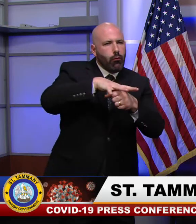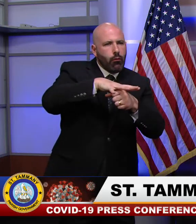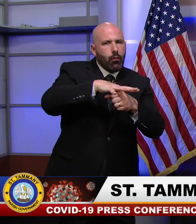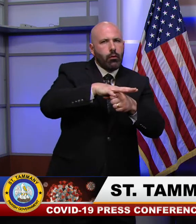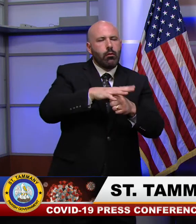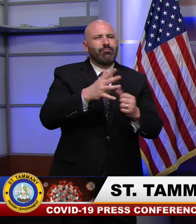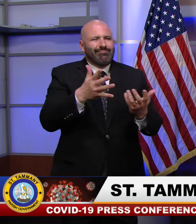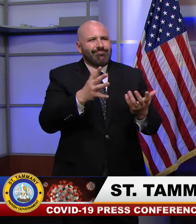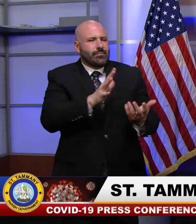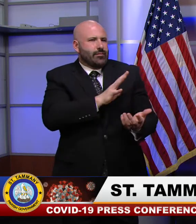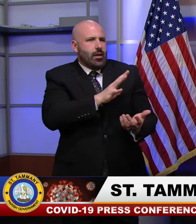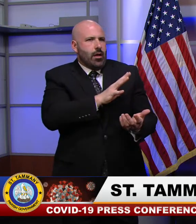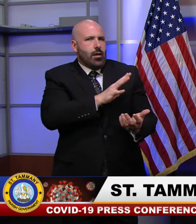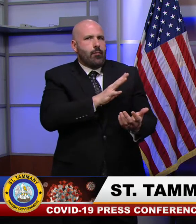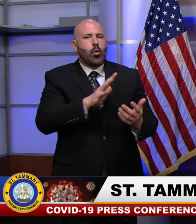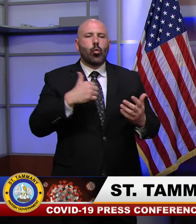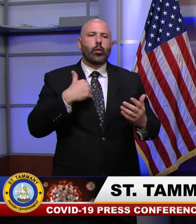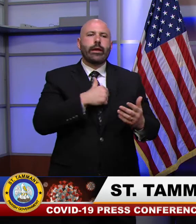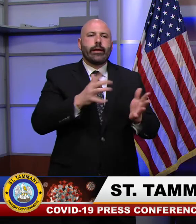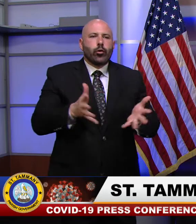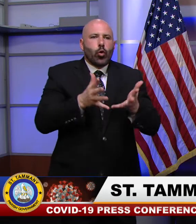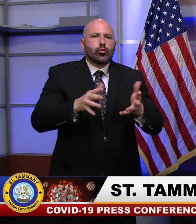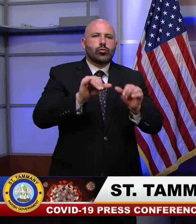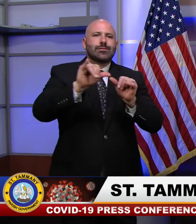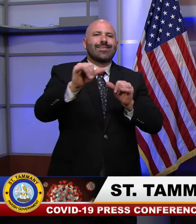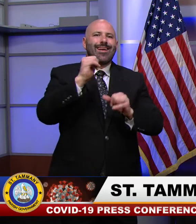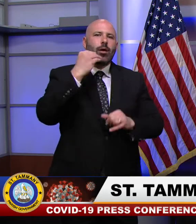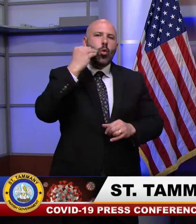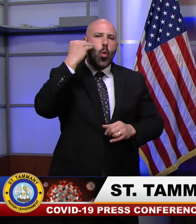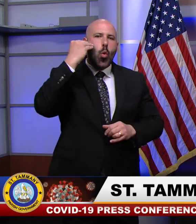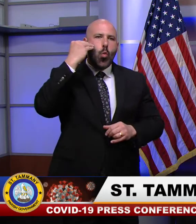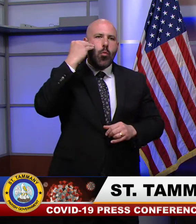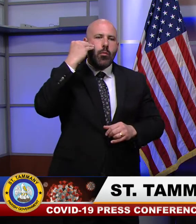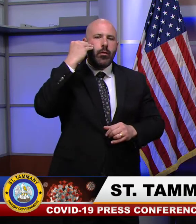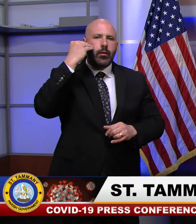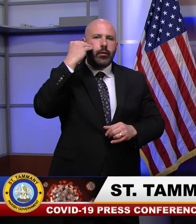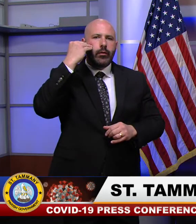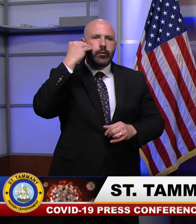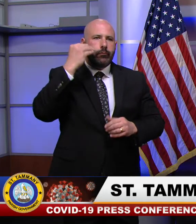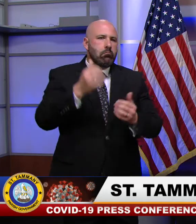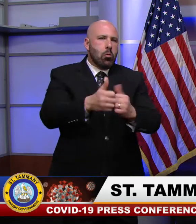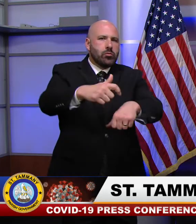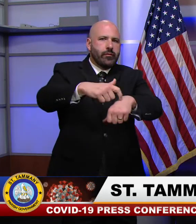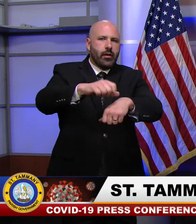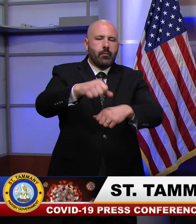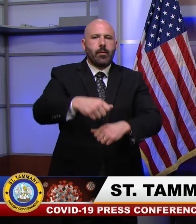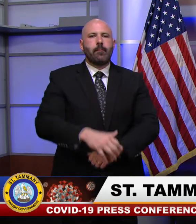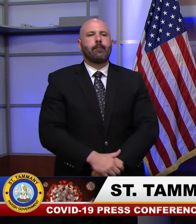But it does encourage you to stay at home other than that.